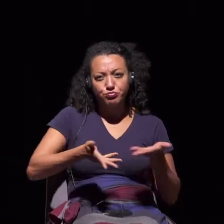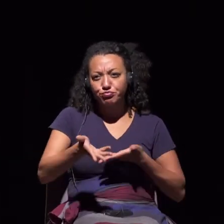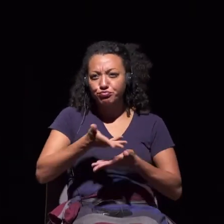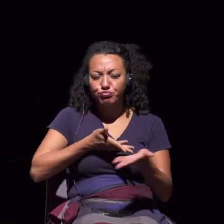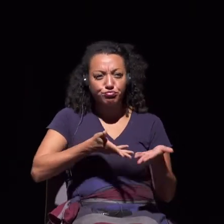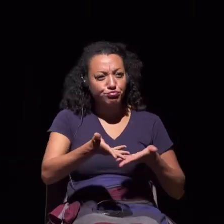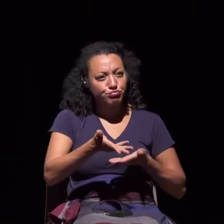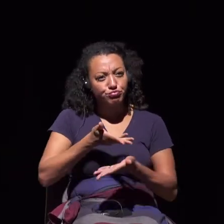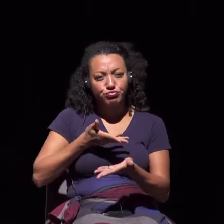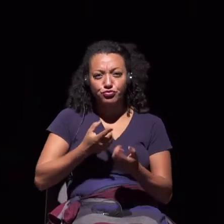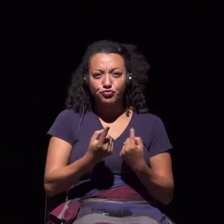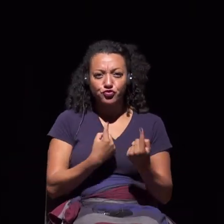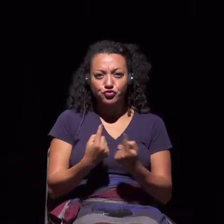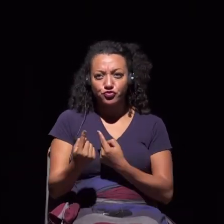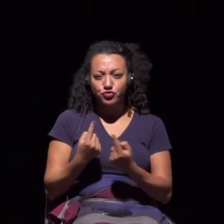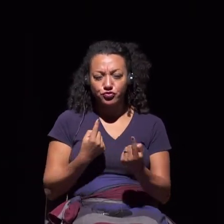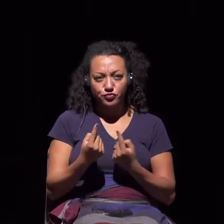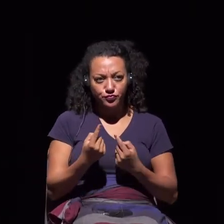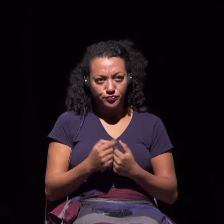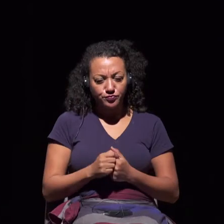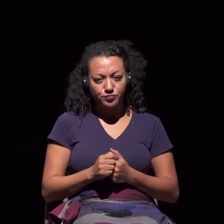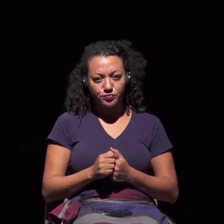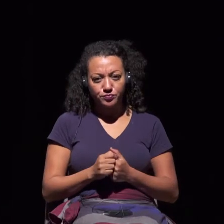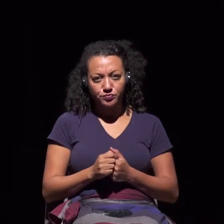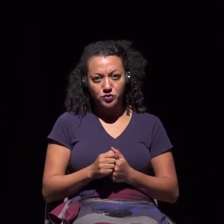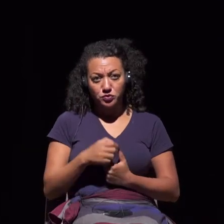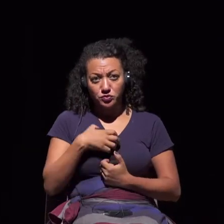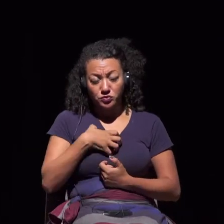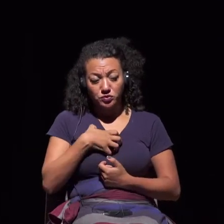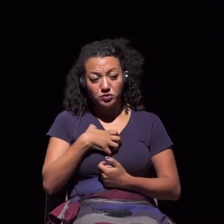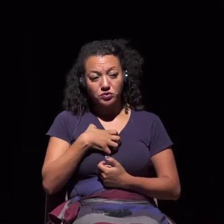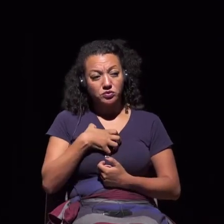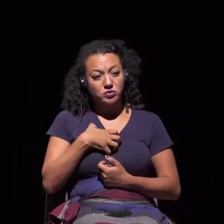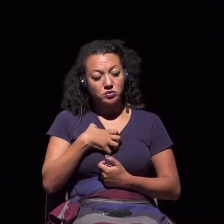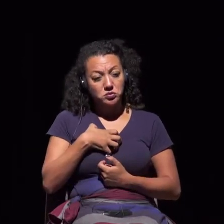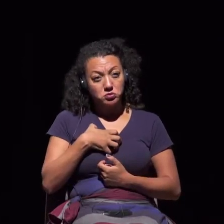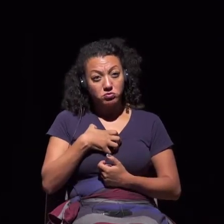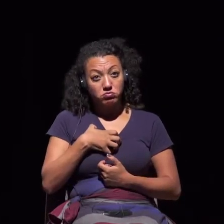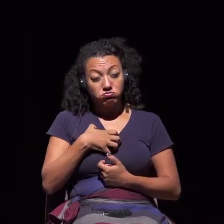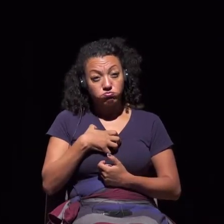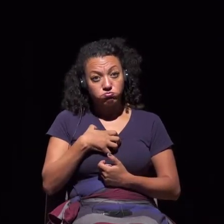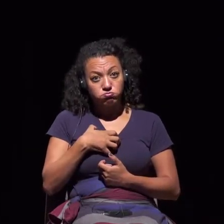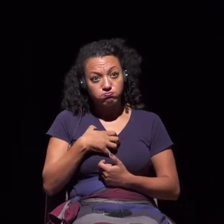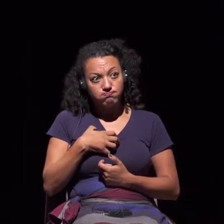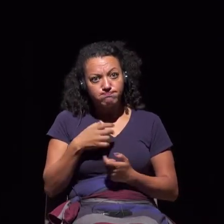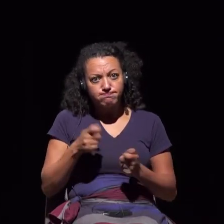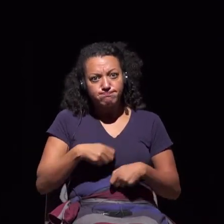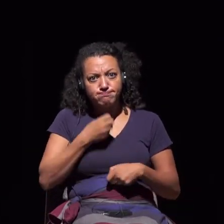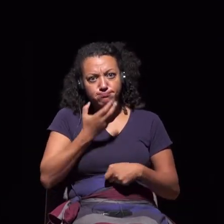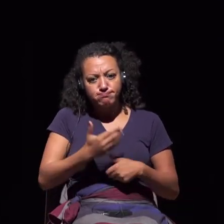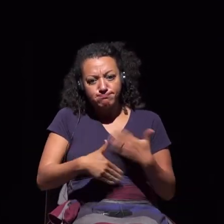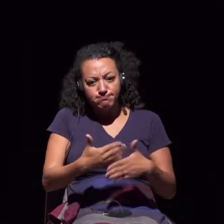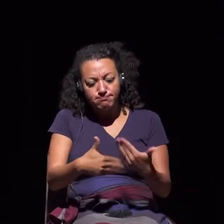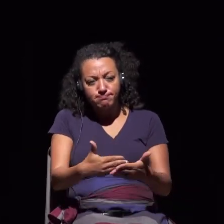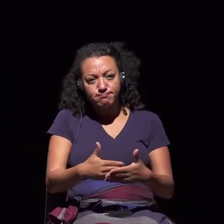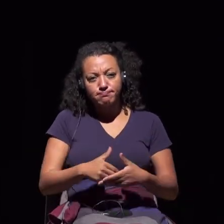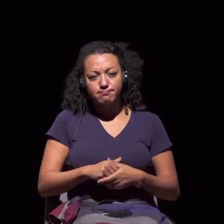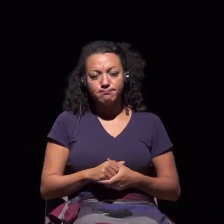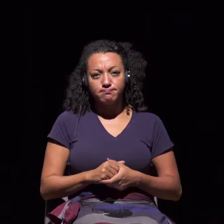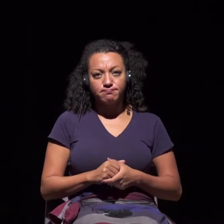and in more fruitful, productive ways that are really critical of how we've